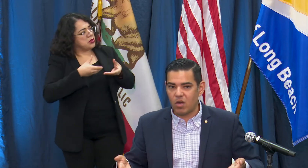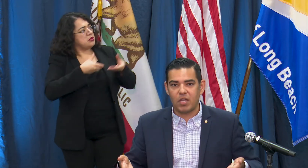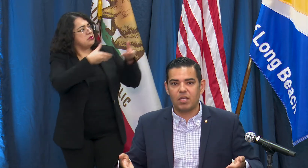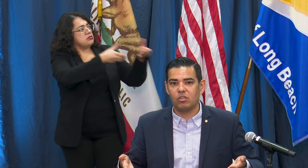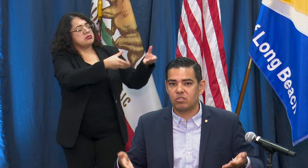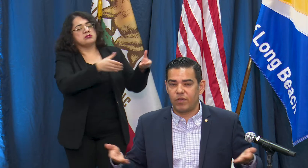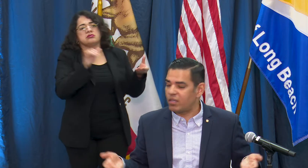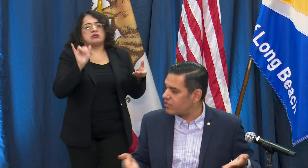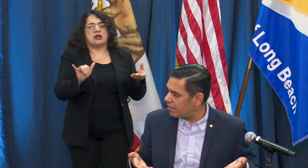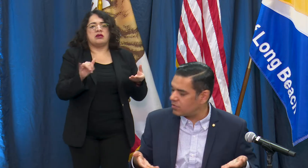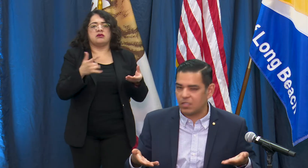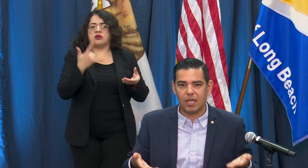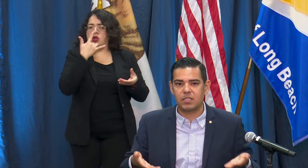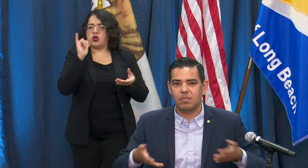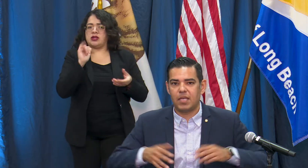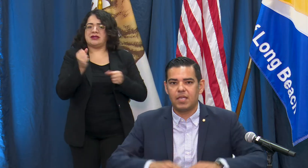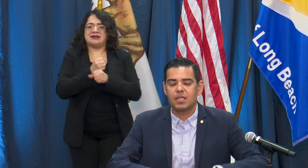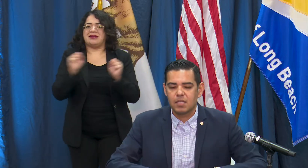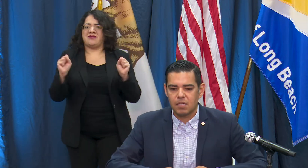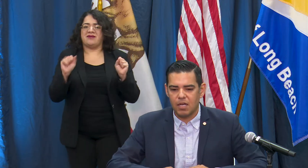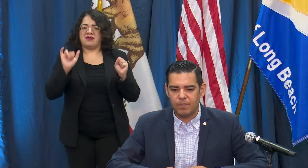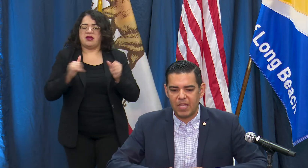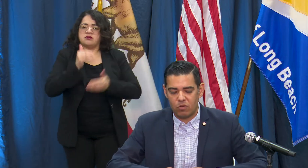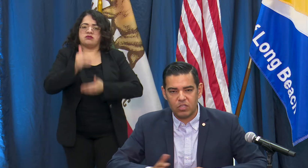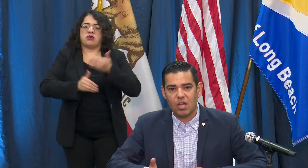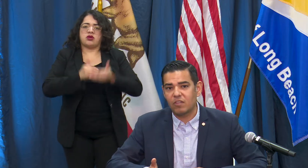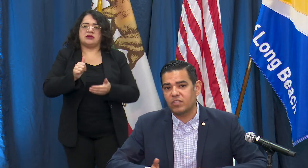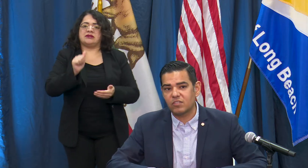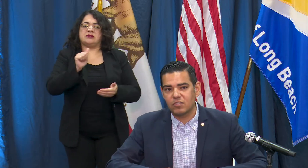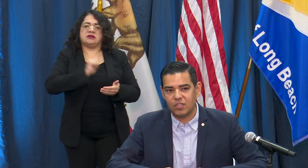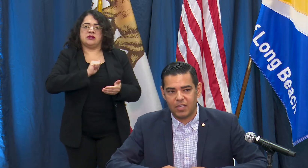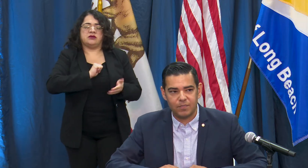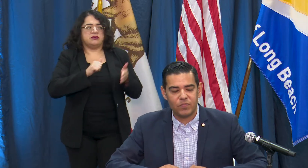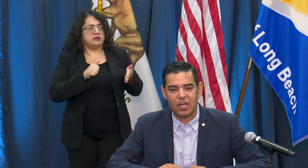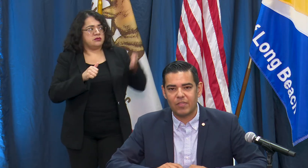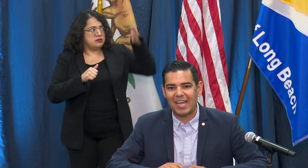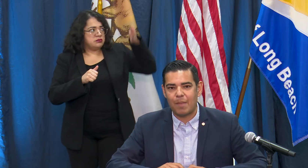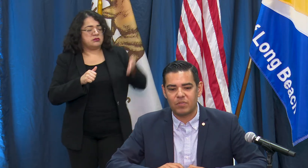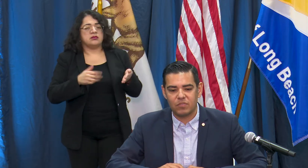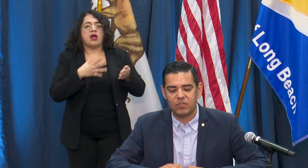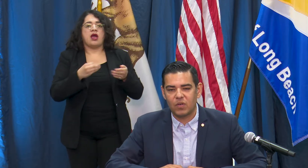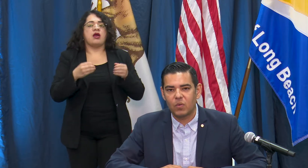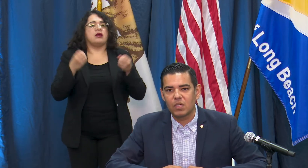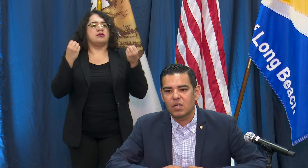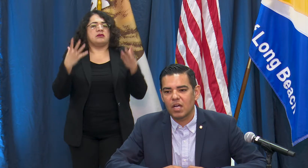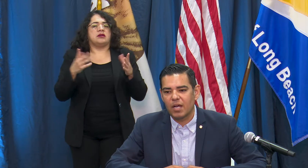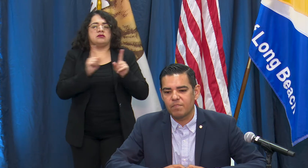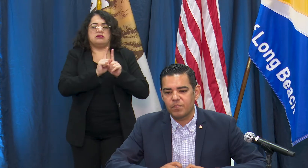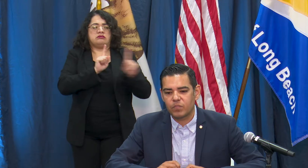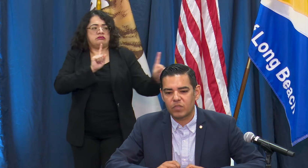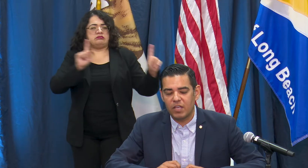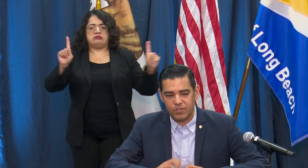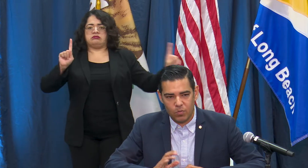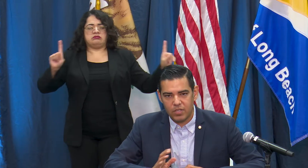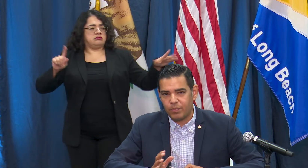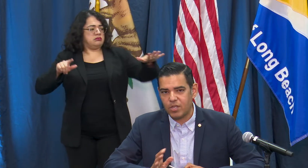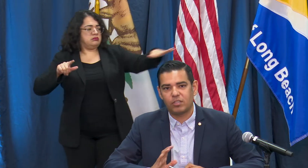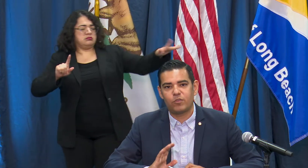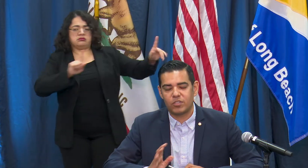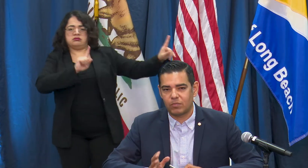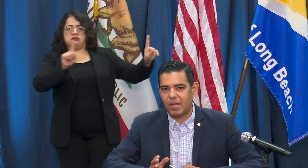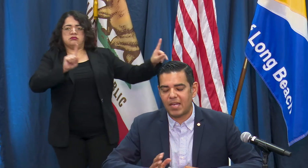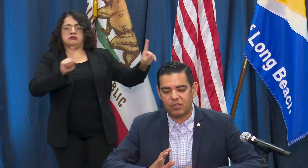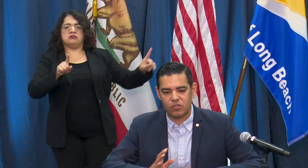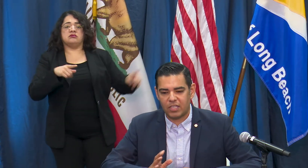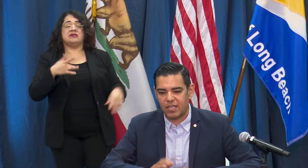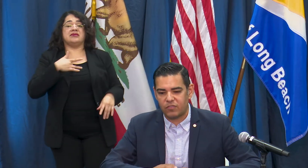to be it looks very safe to me. And there's a lot of distancing that happens. And so particularly if